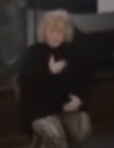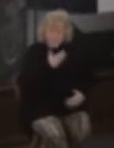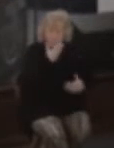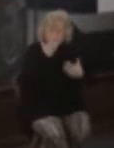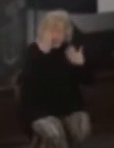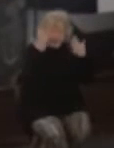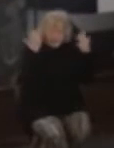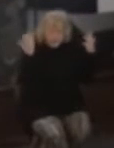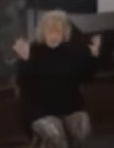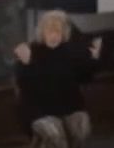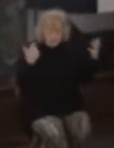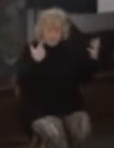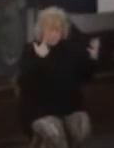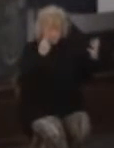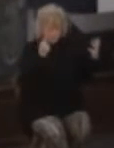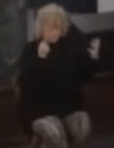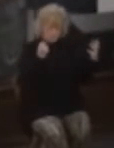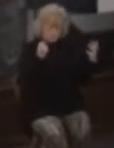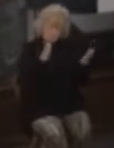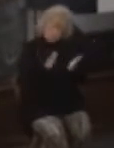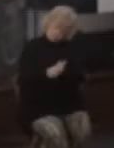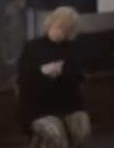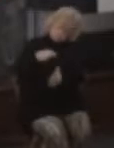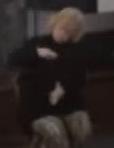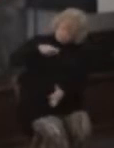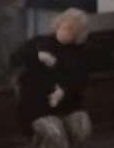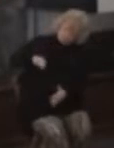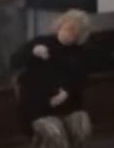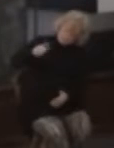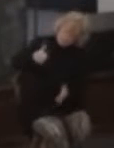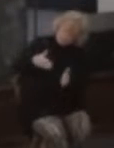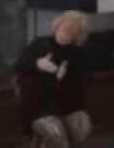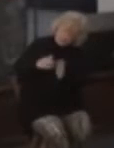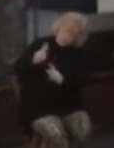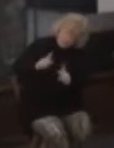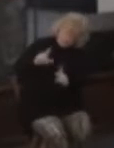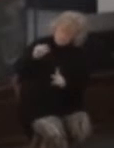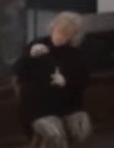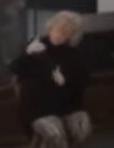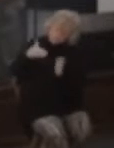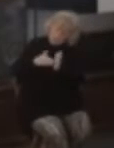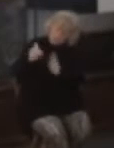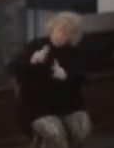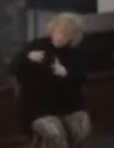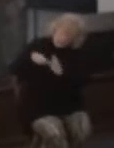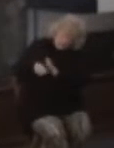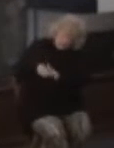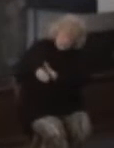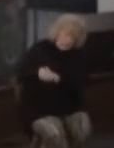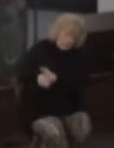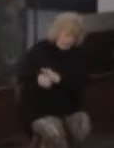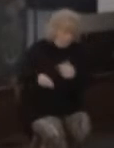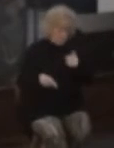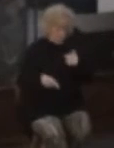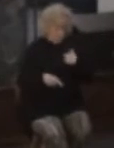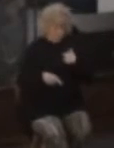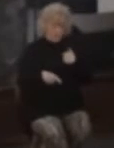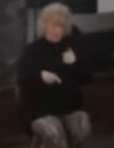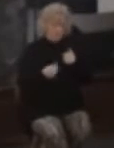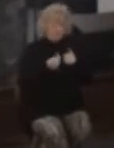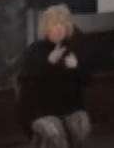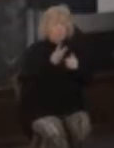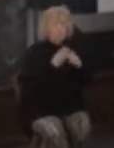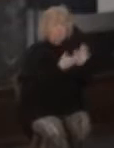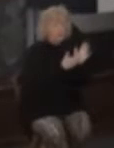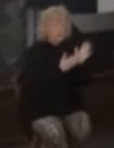was angry because they credited David with tens of thousands and Saul only had thousands.